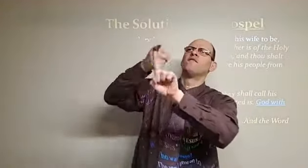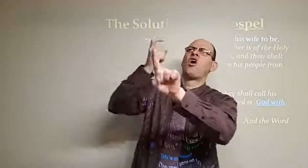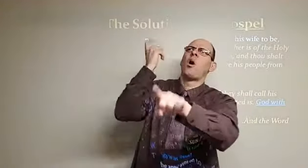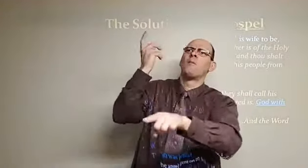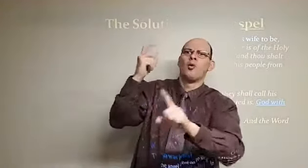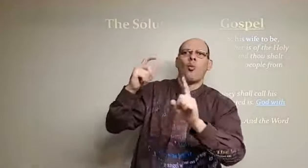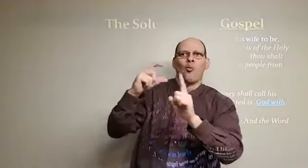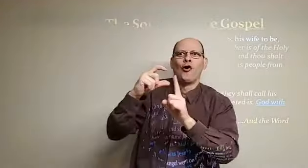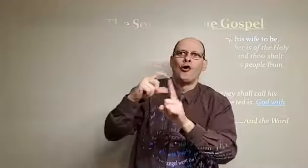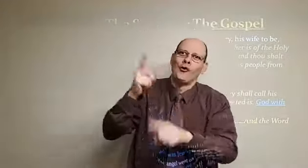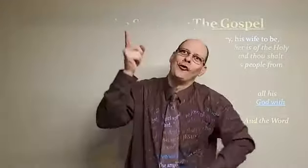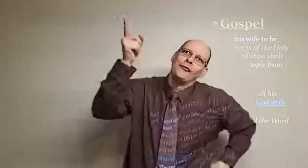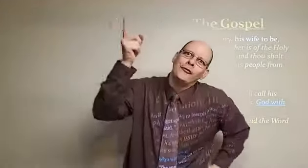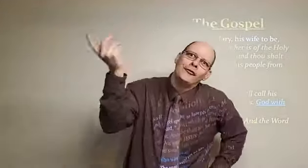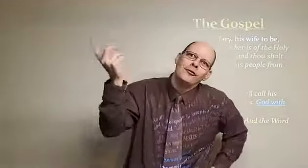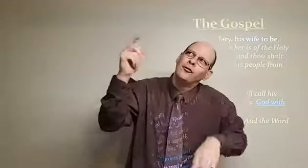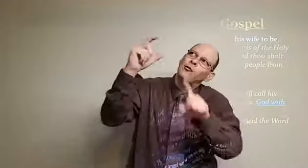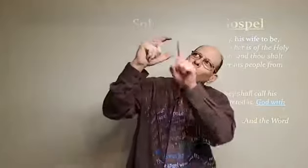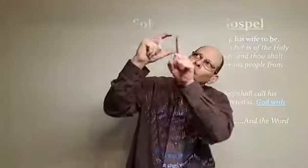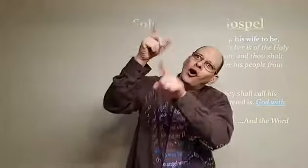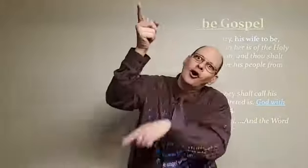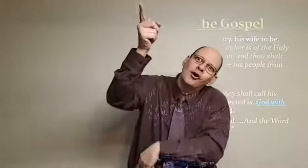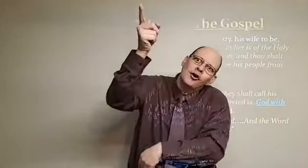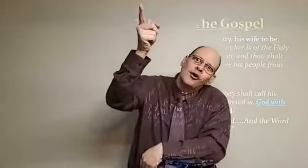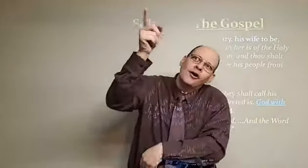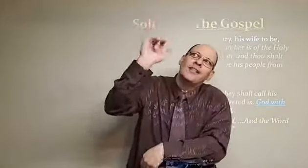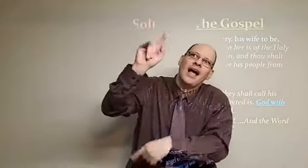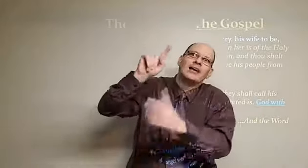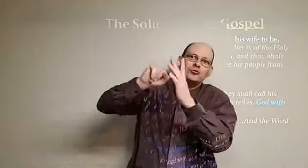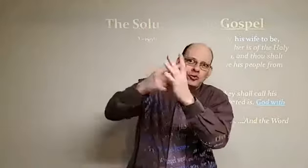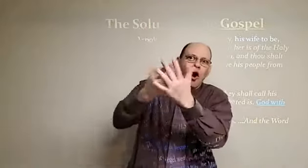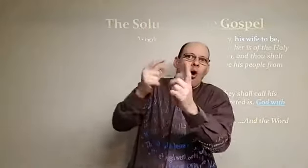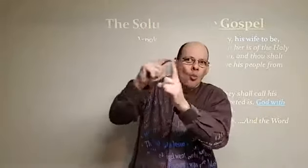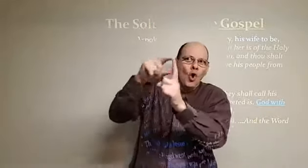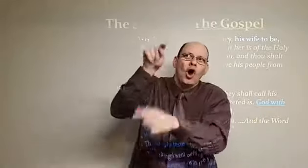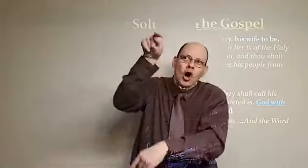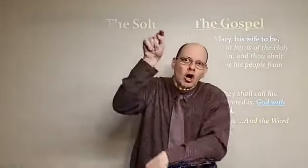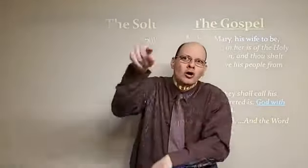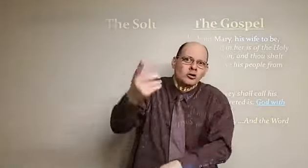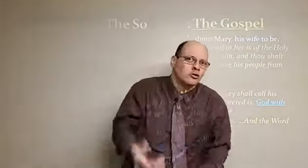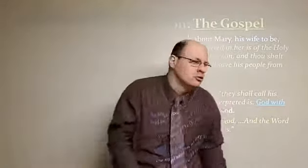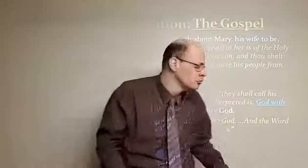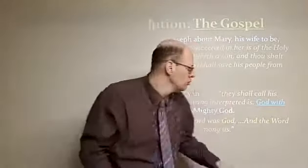where is God from it's the word it is the word that's where it began